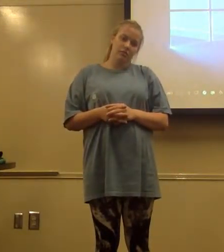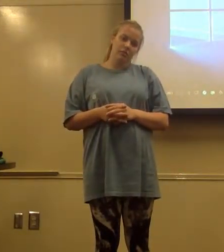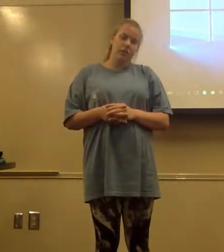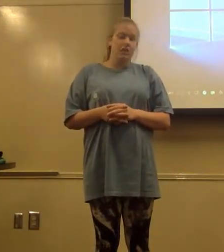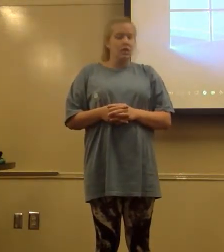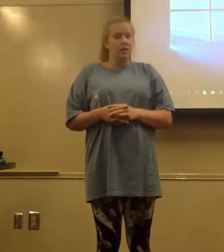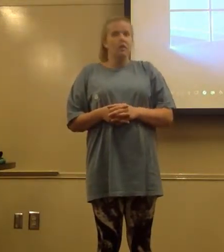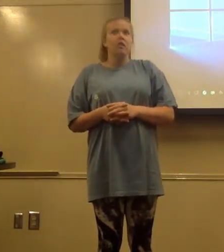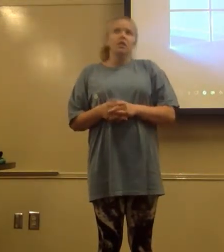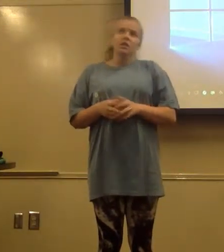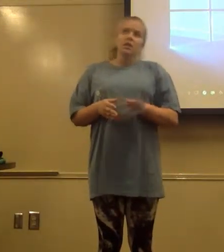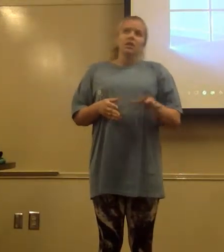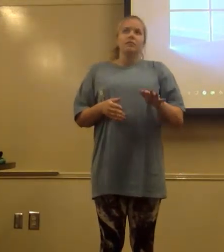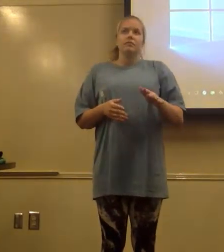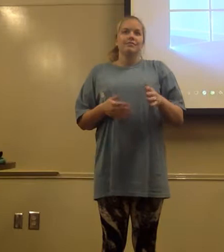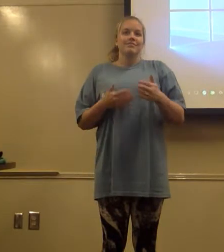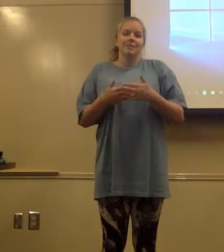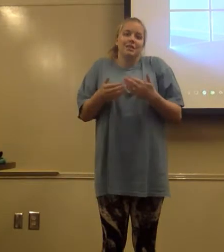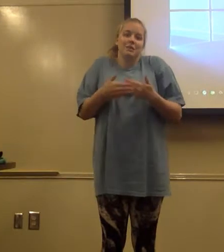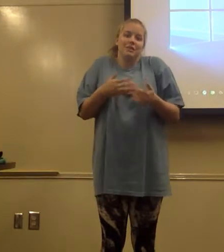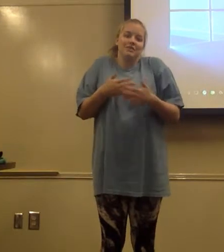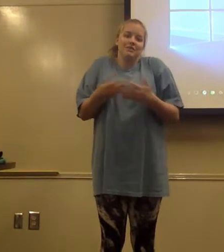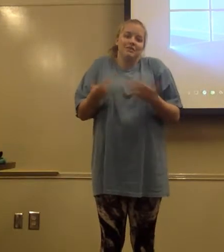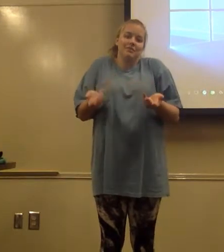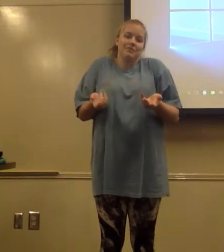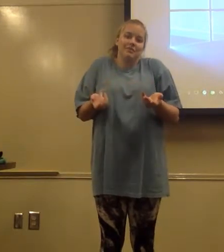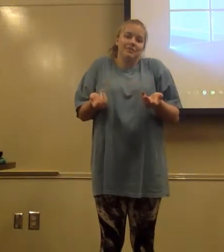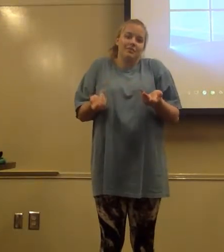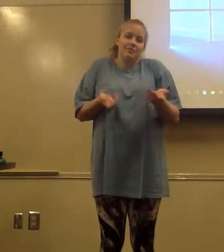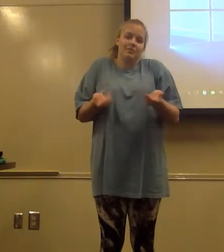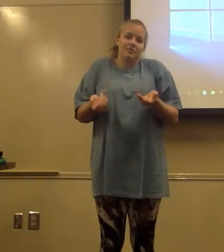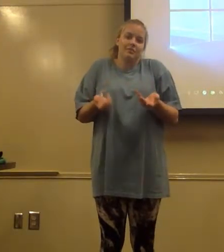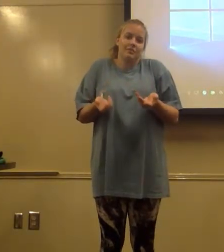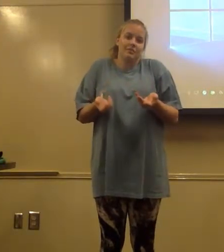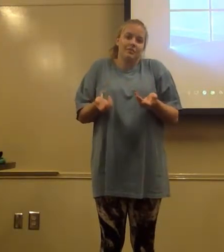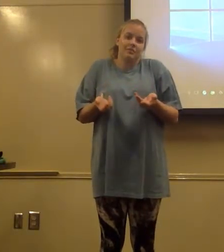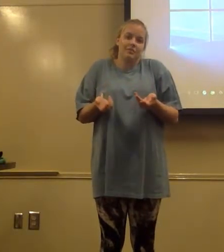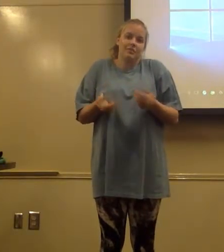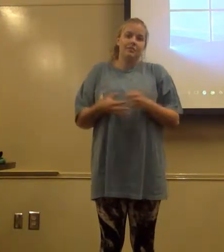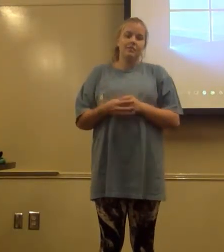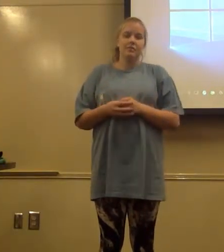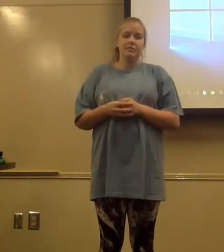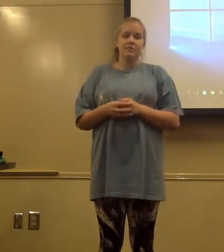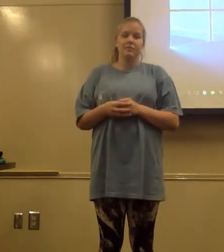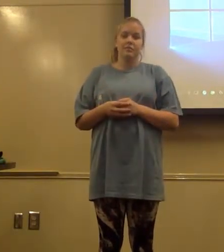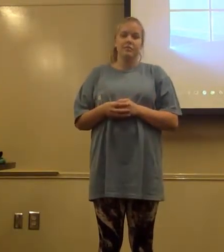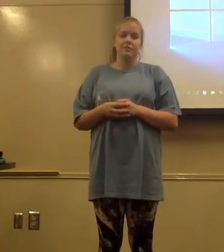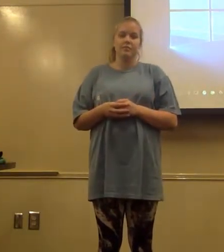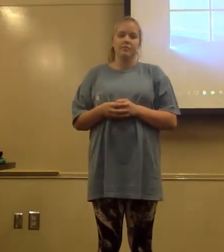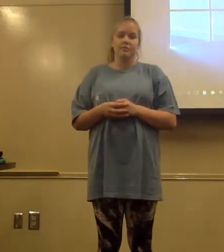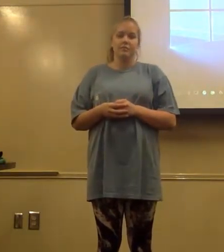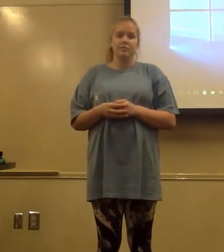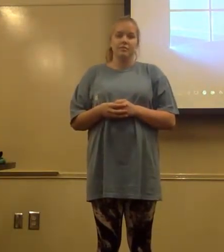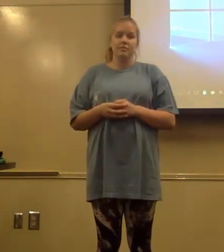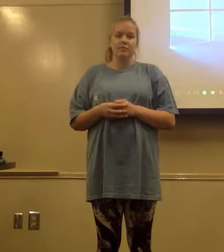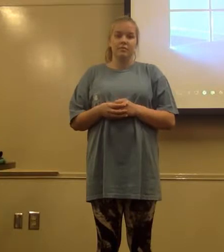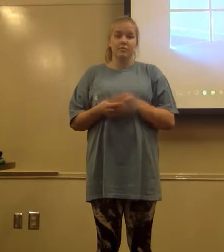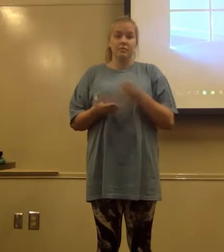at a certain point, it doesn't really matter, right? Whether they're doing it just to sell books, or they're doing it because they've deluded themselves into thinking that this is true,